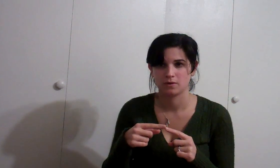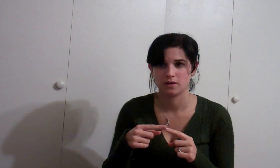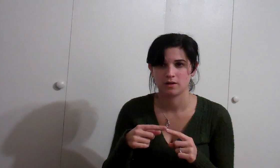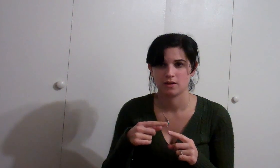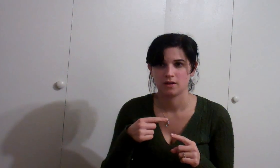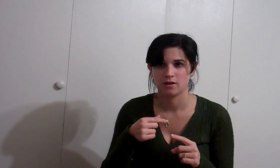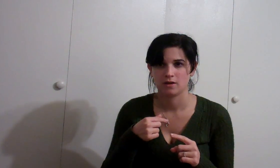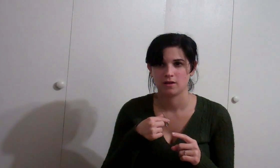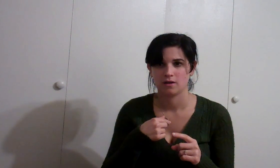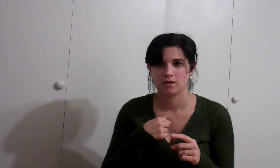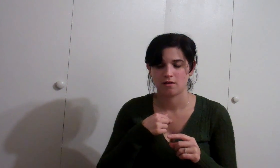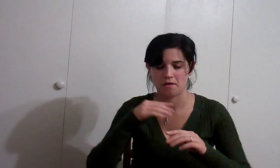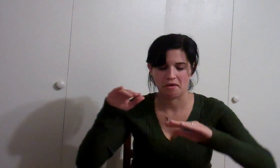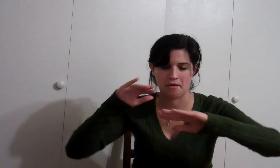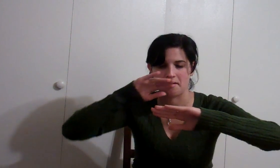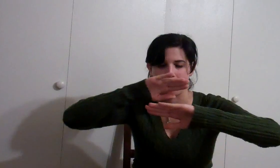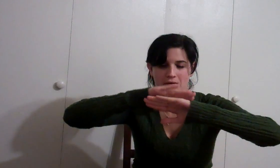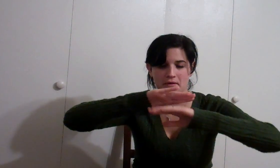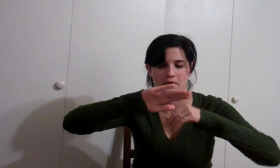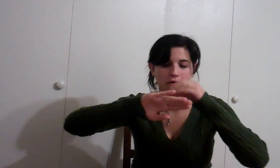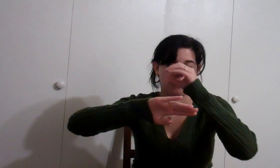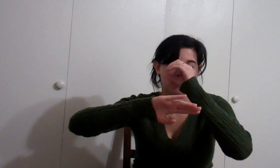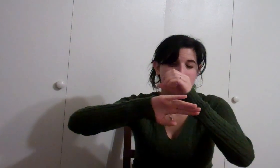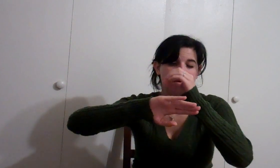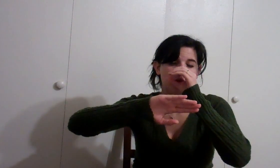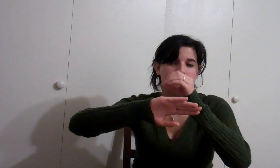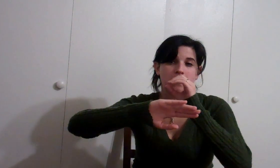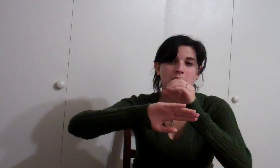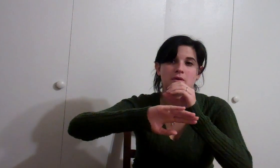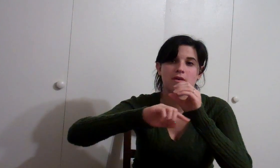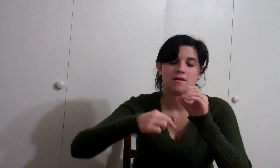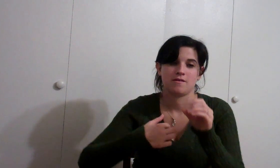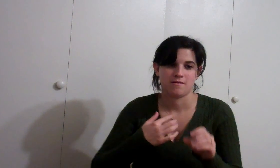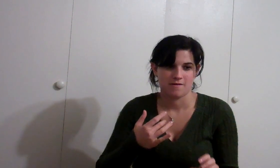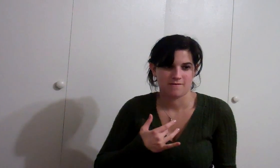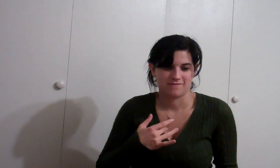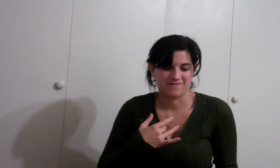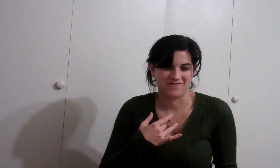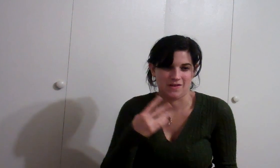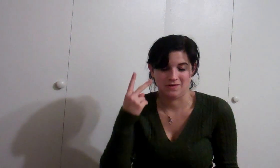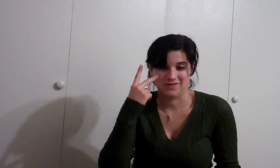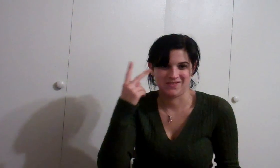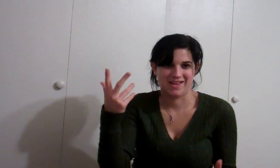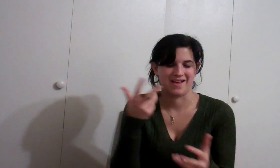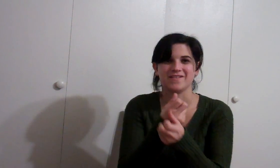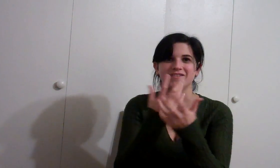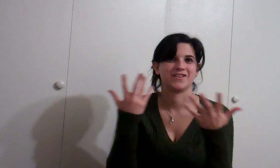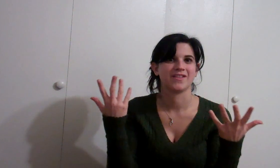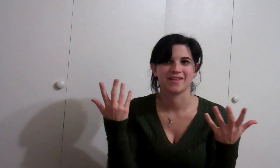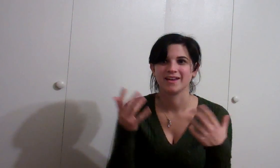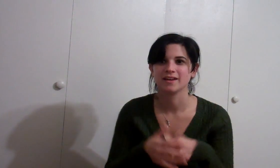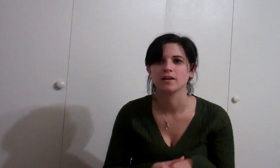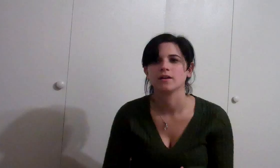almost, if there were soldiers in the field, I almost felt the weather. I felt the texture of That's what this is filmed at, because I have to tell you,